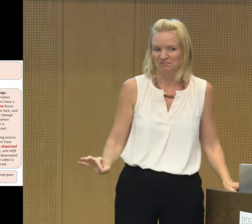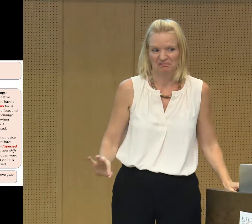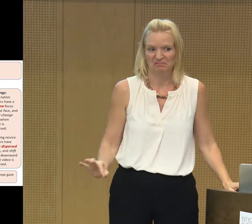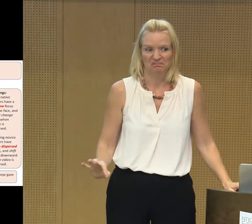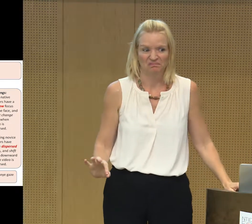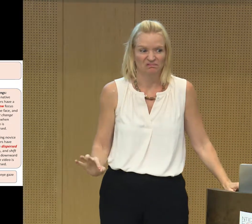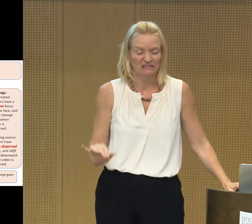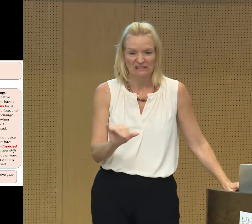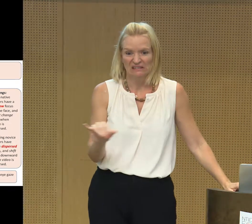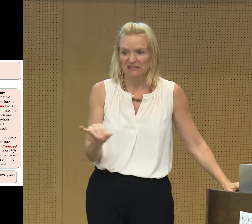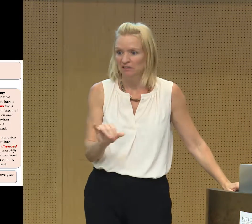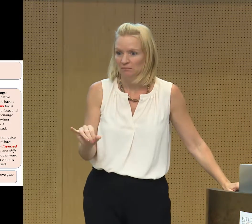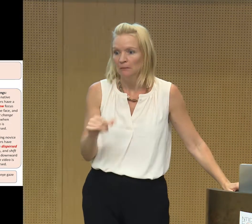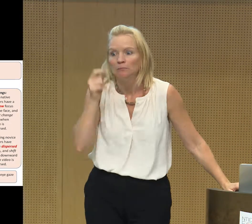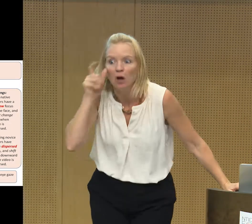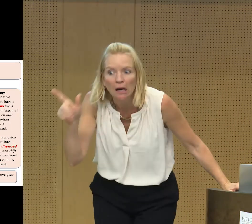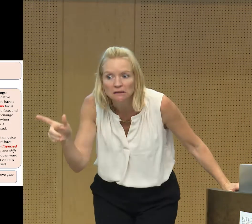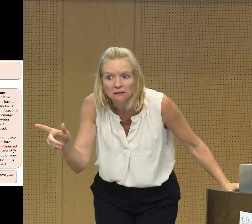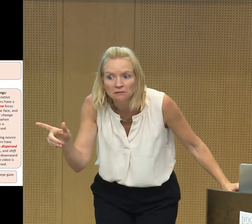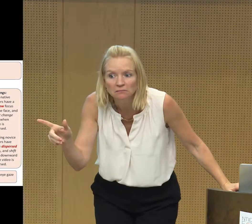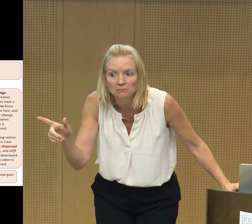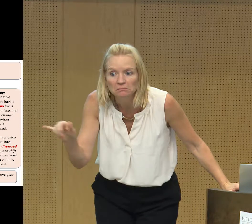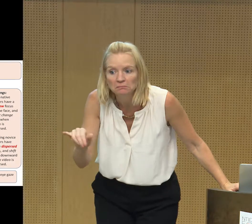reversed. And it's actually very similar,